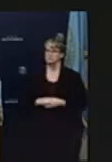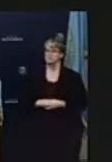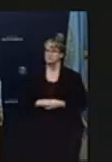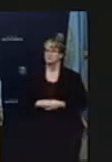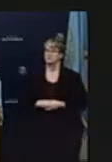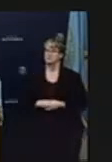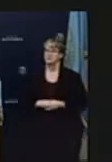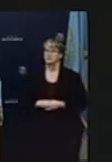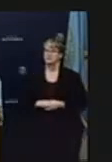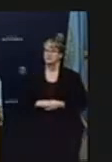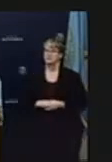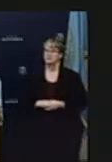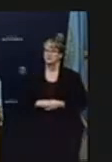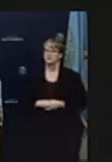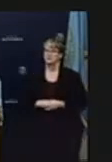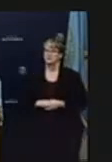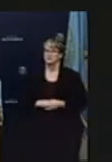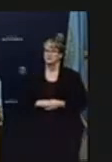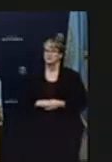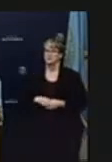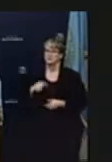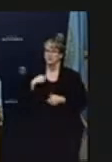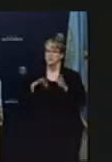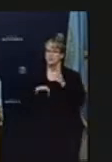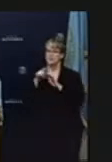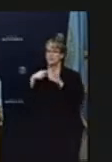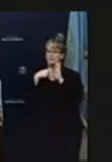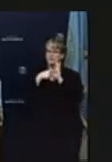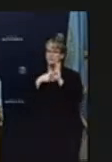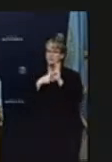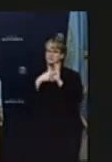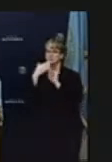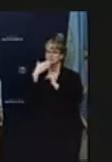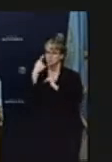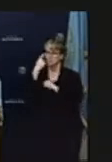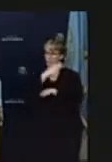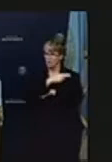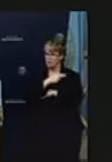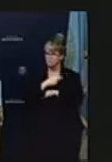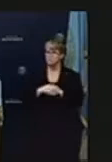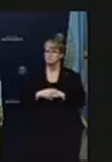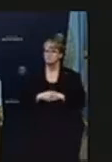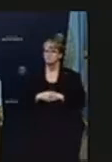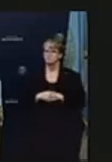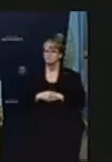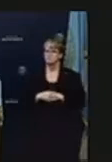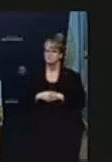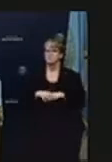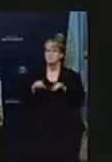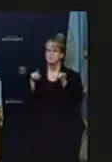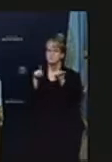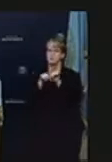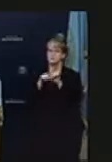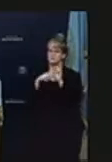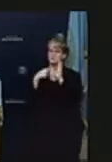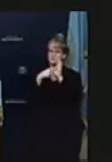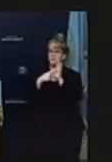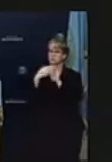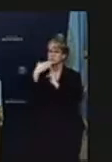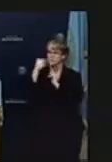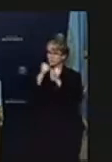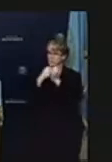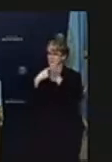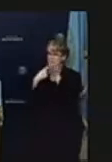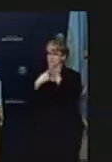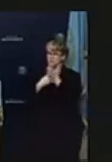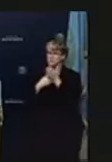as such, we find the model most useful in informing our hospital capacity planning. We also find the model useful in our discussions with